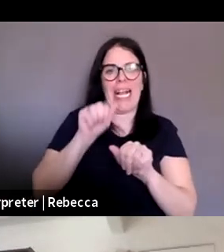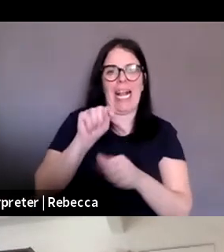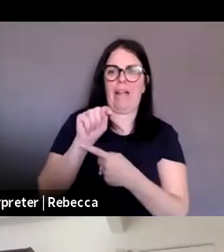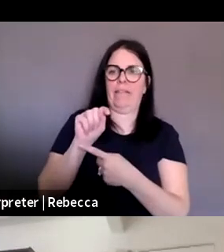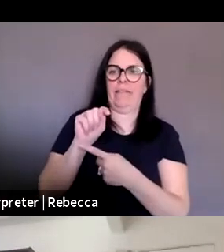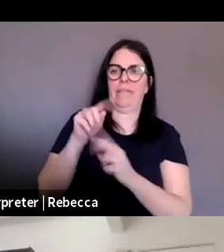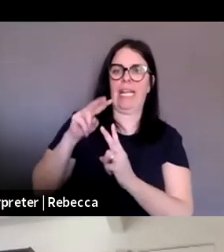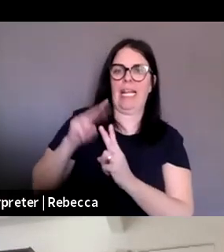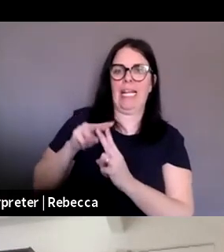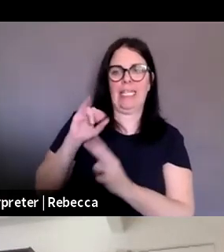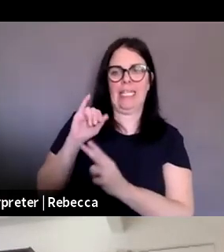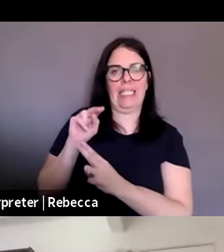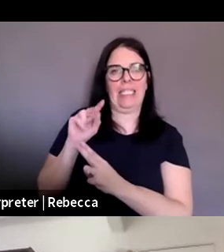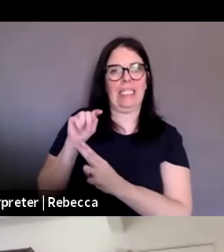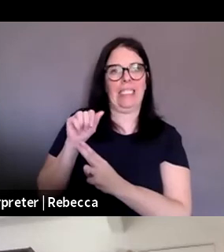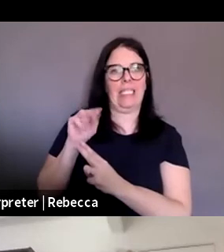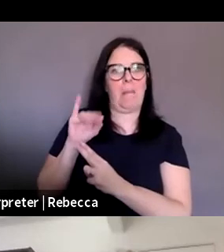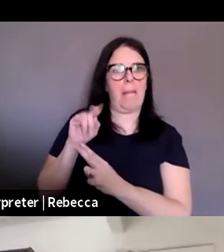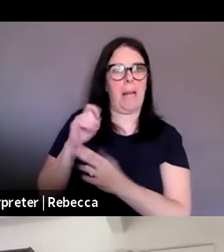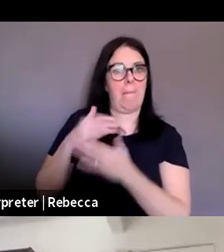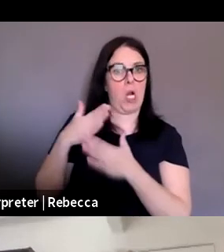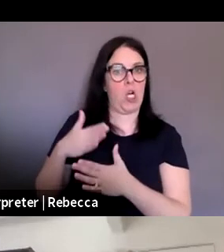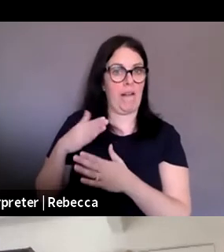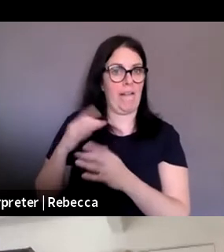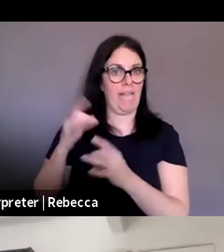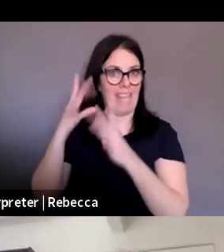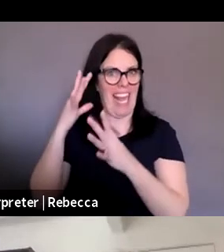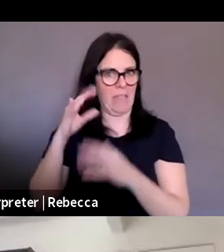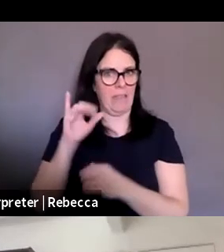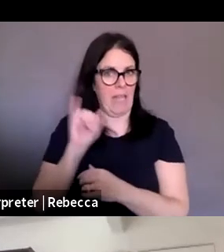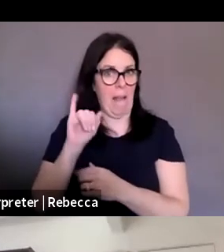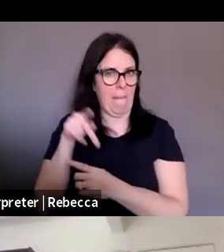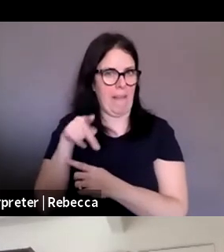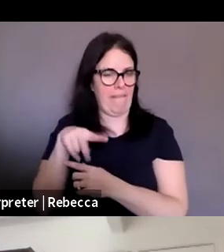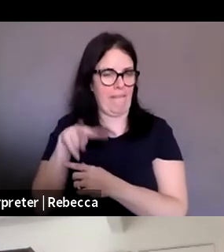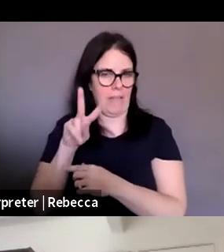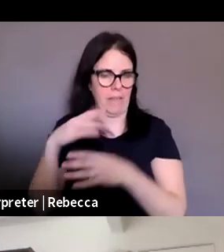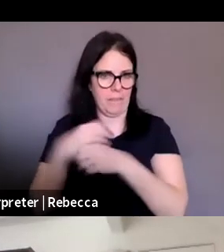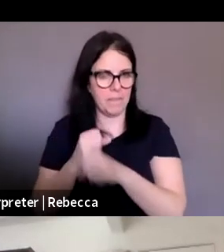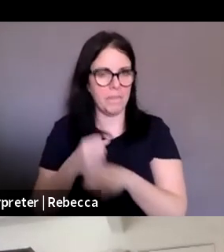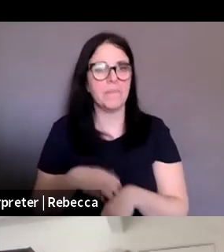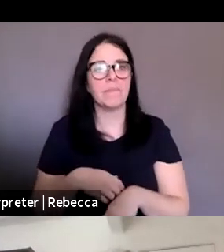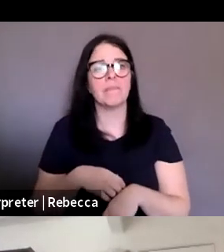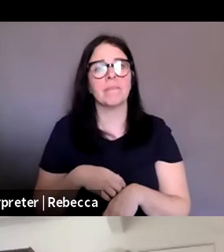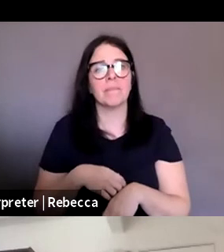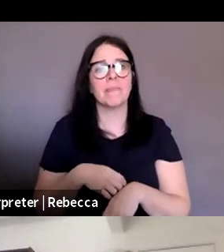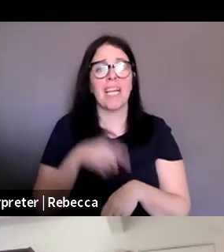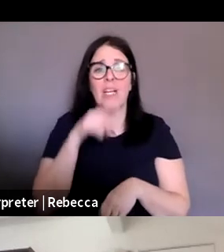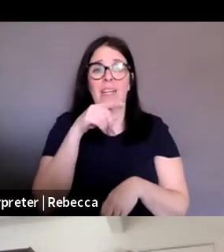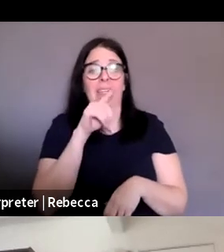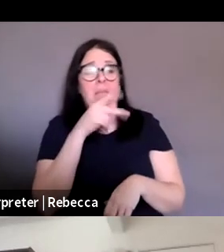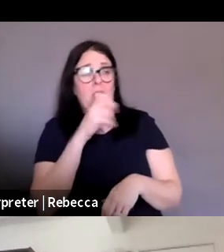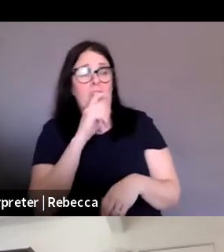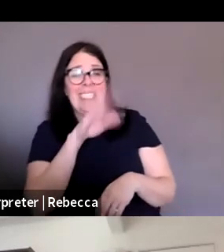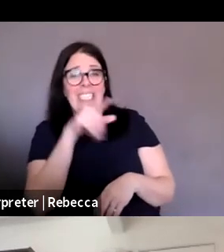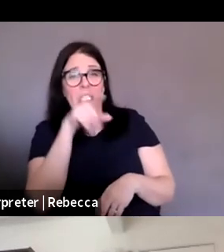full fashion. Now, Loretta, you crammed a lot into 15 minutes, and I obviously that's not training people